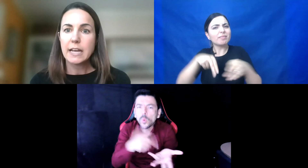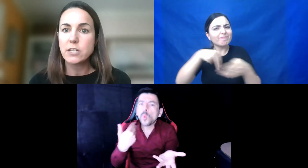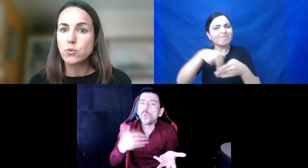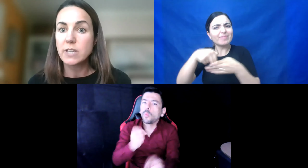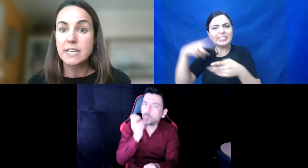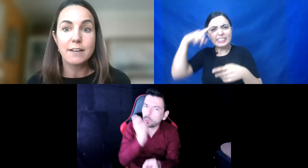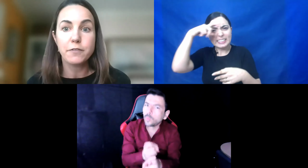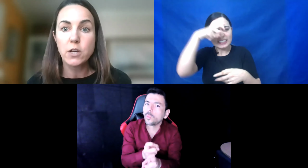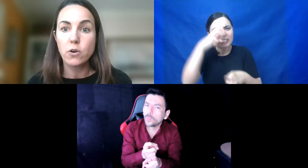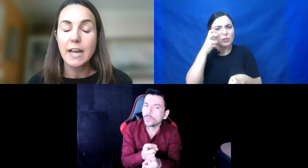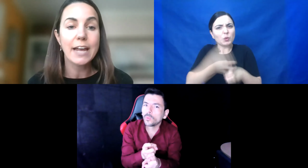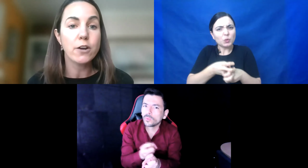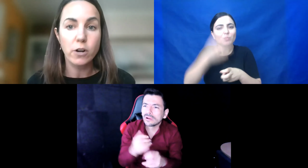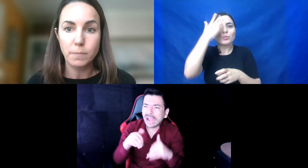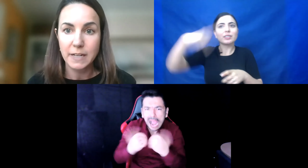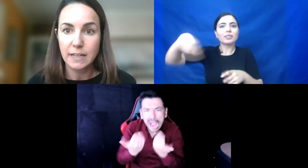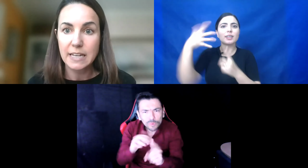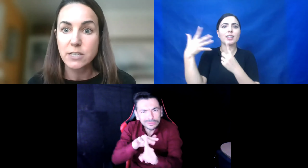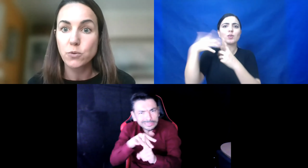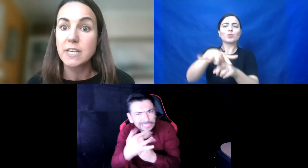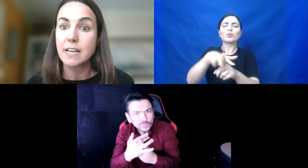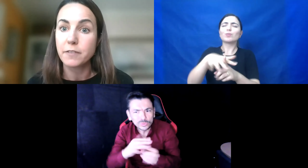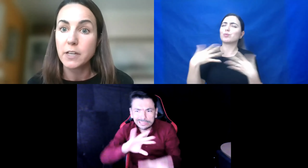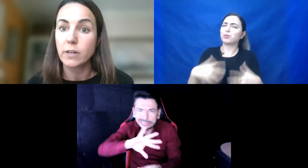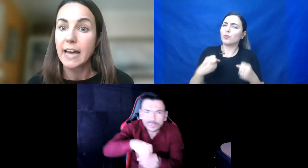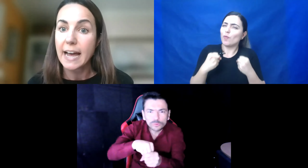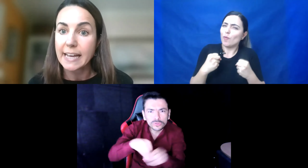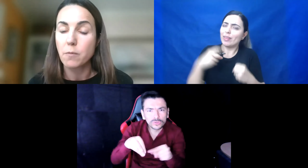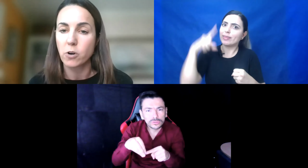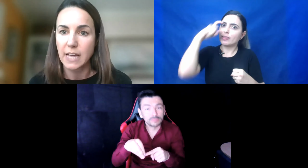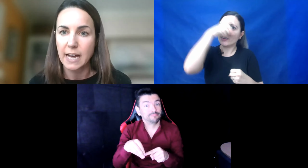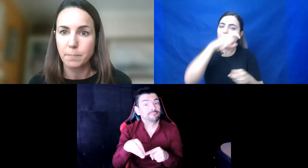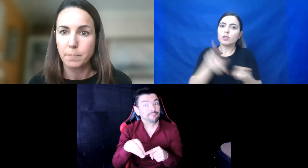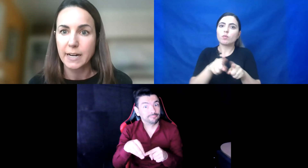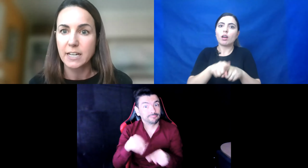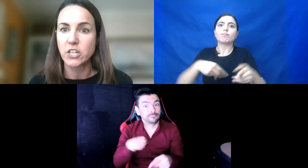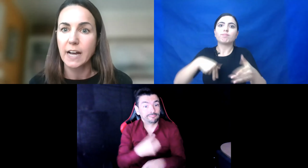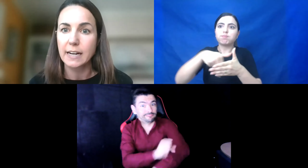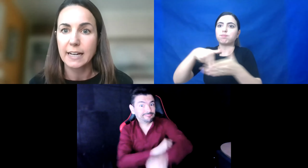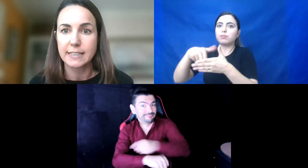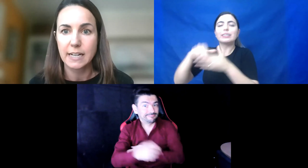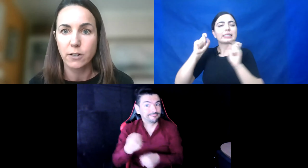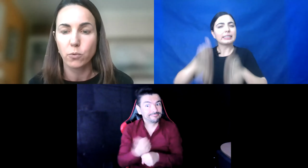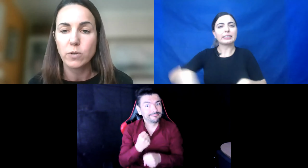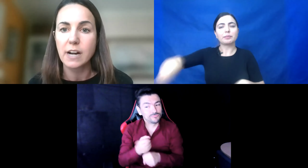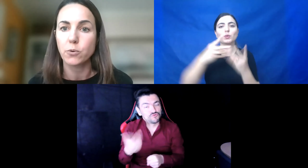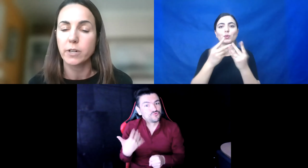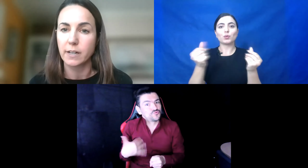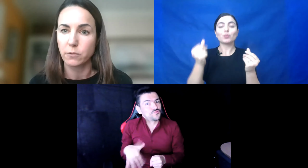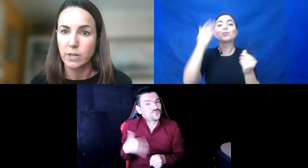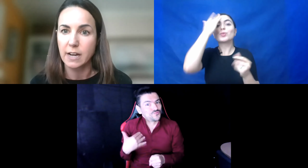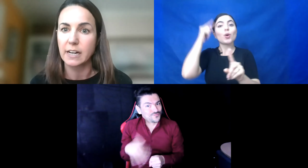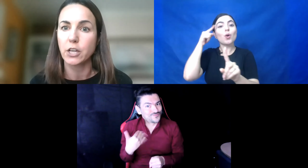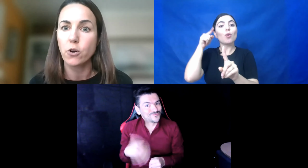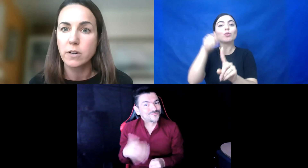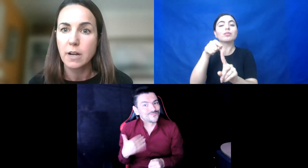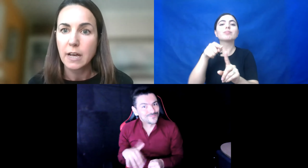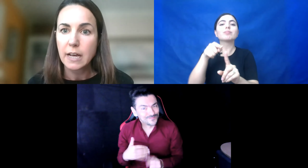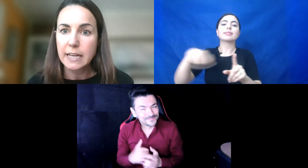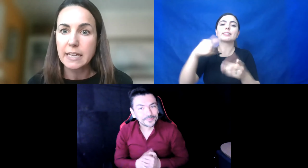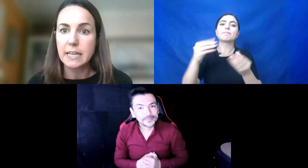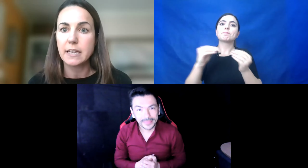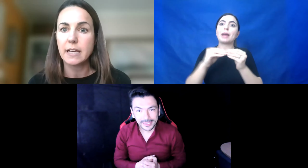complexity of the issue of inclusion. It's an enormous challenge. It's a challenge that we need to face in order for